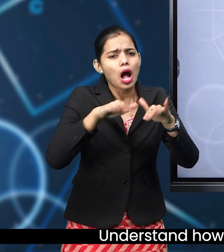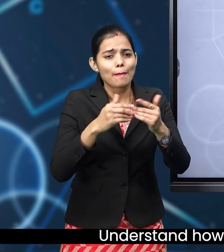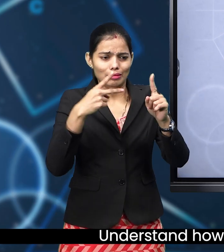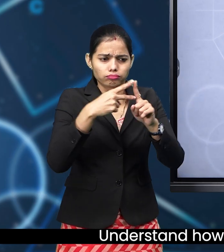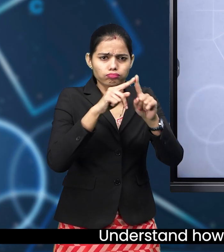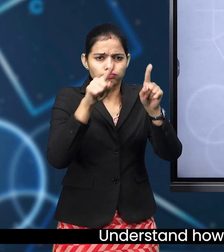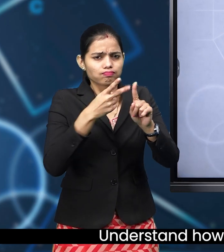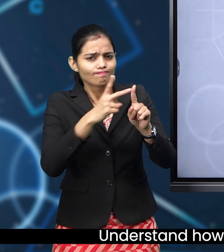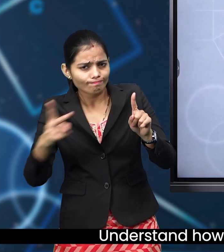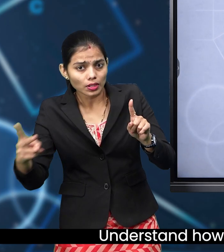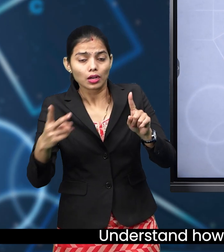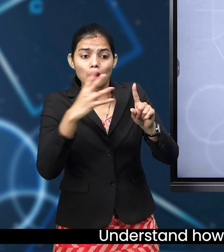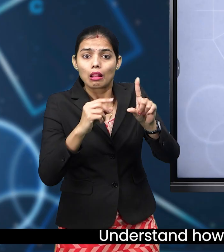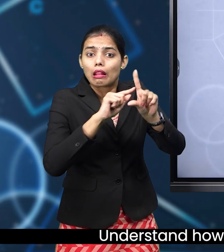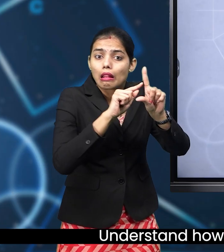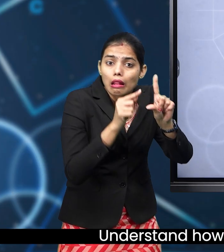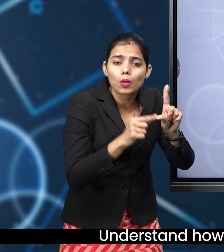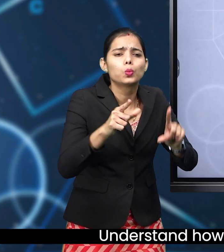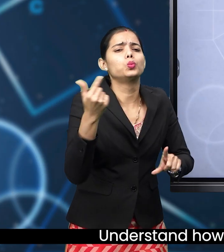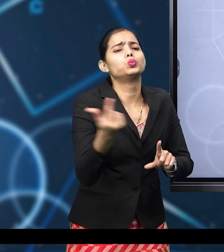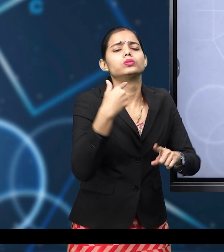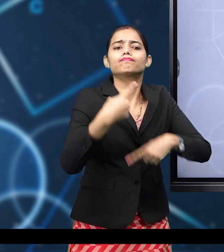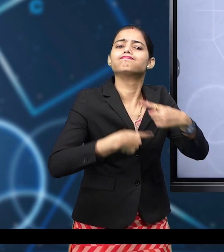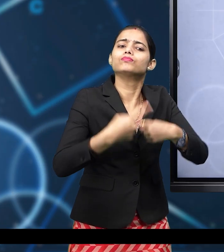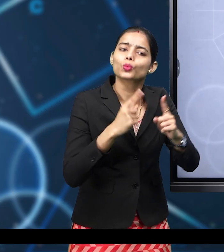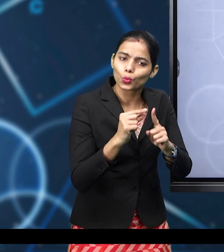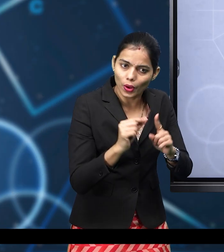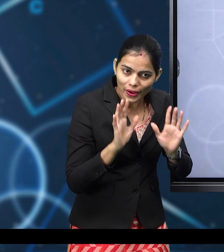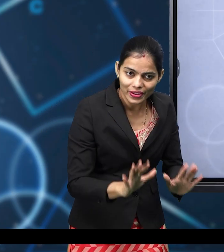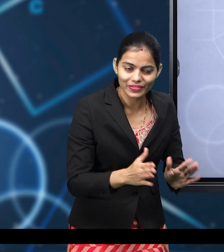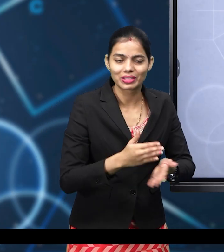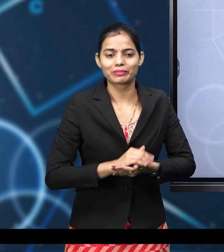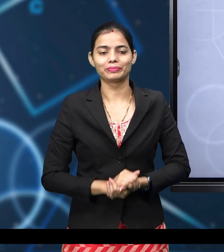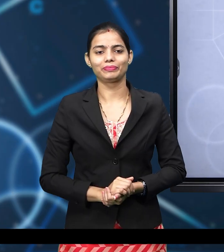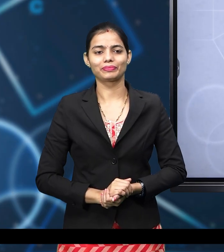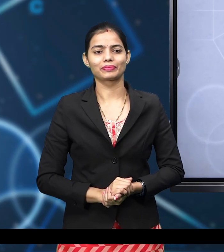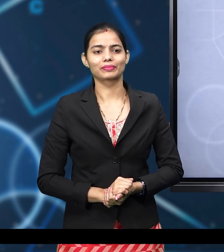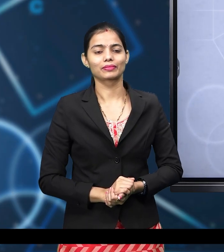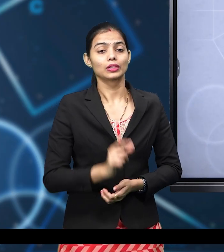Understand how shapes and angles are used in daily activities.